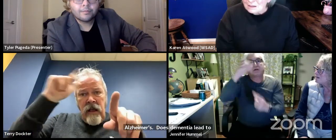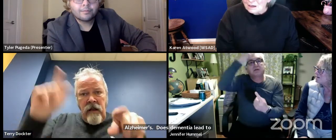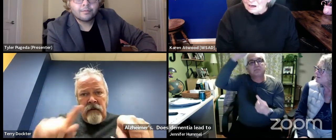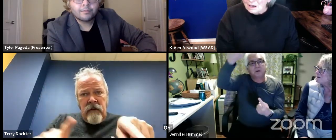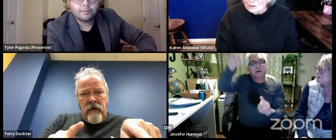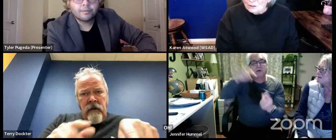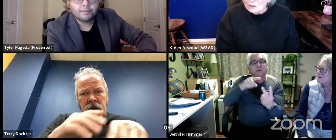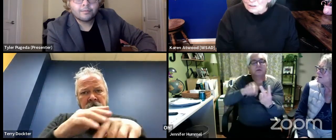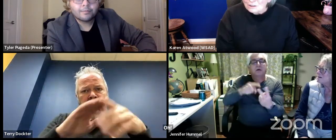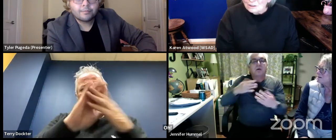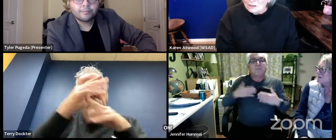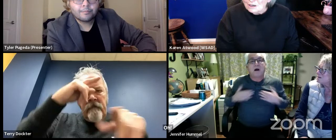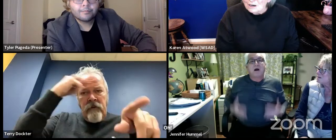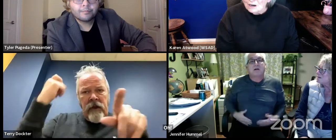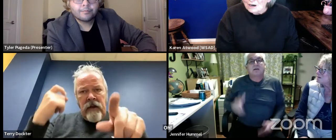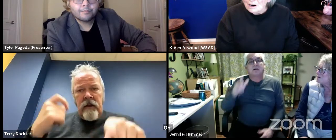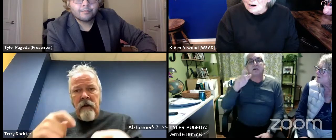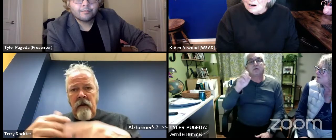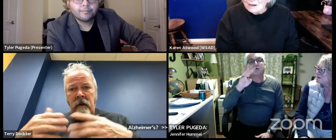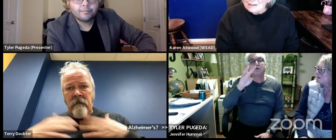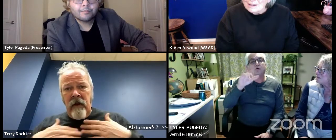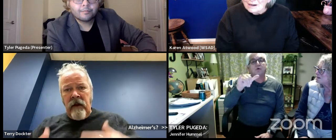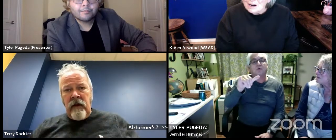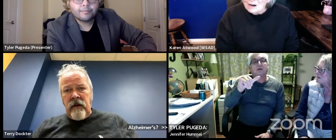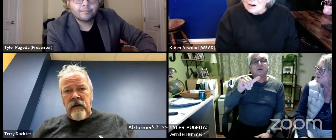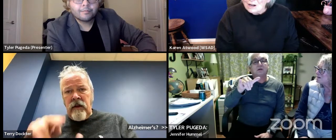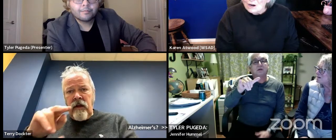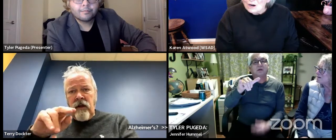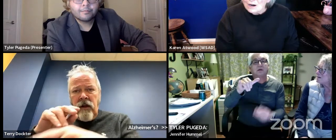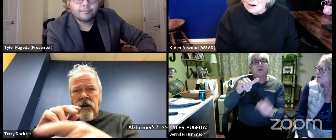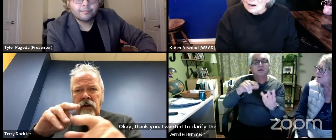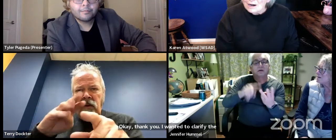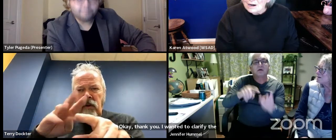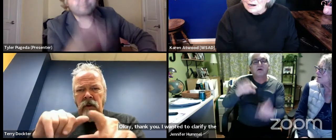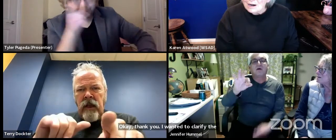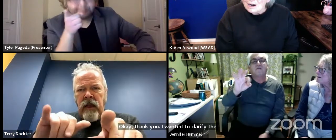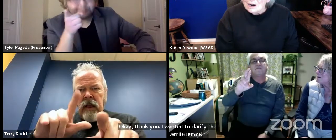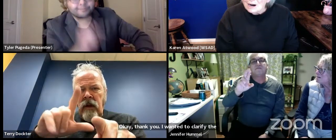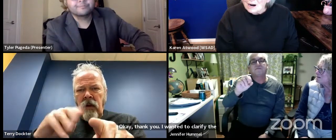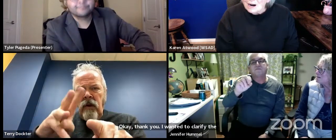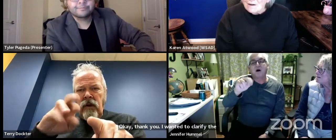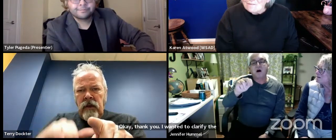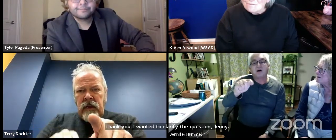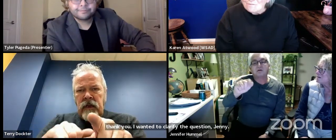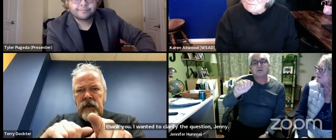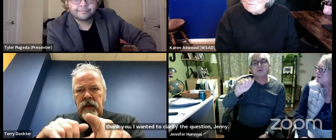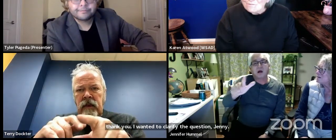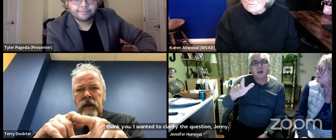okay, which comes under dementia. There's body,